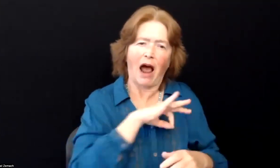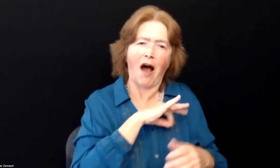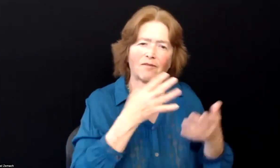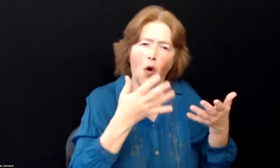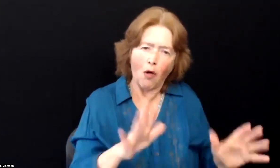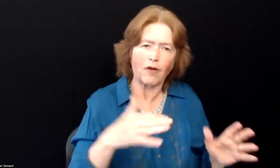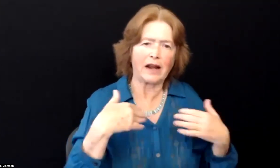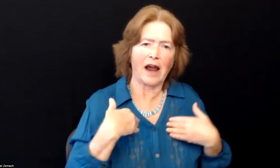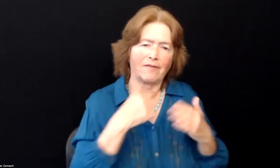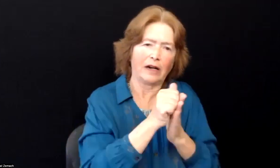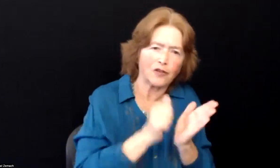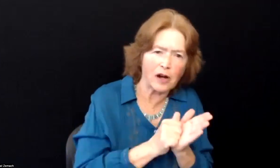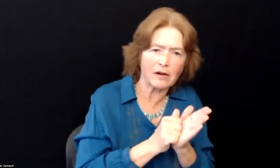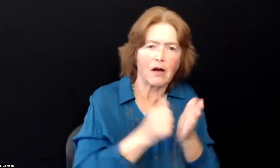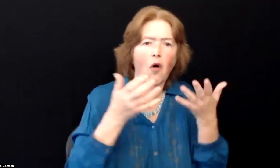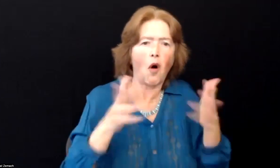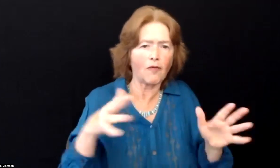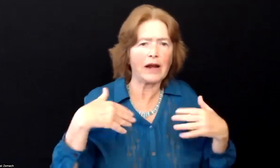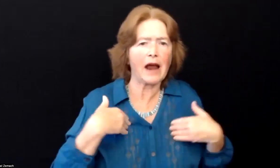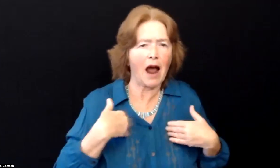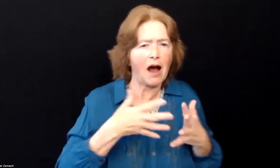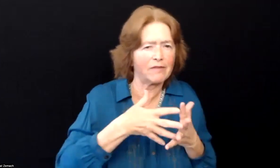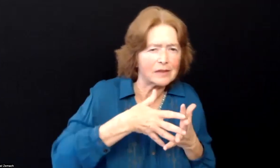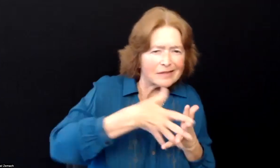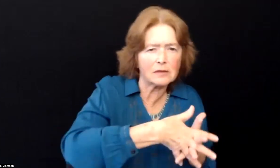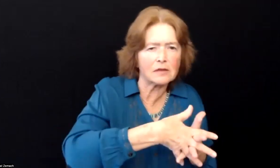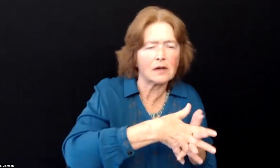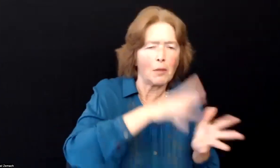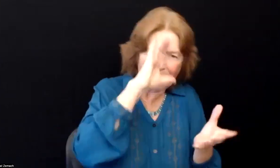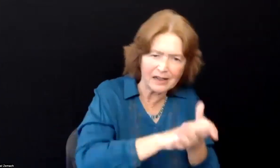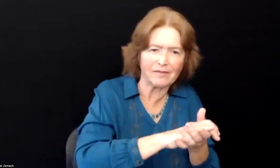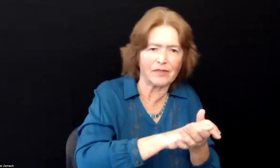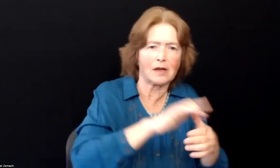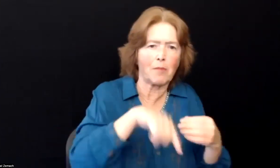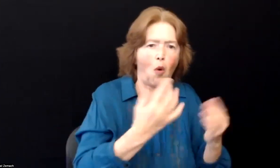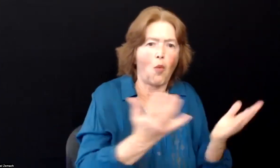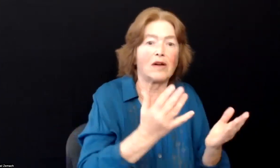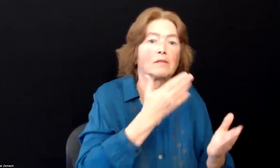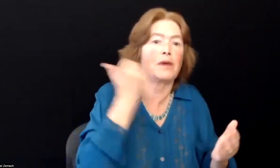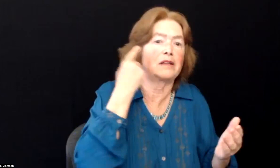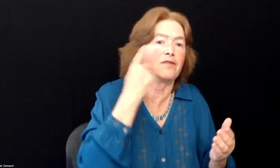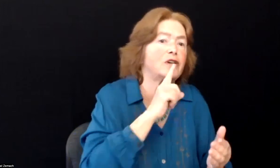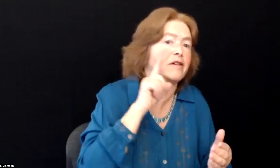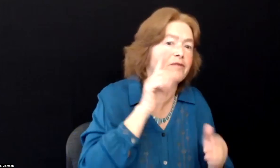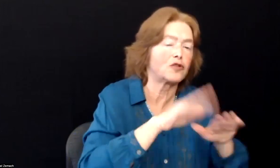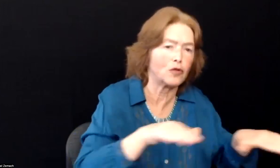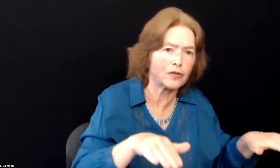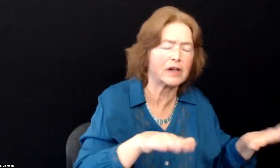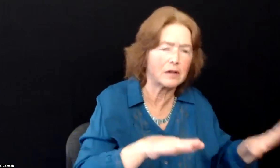where the staff may, have a set agenda or maybe an ingrained set of beliefs about what is best